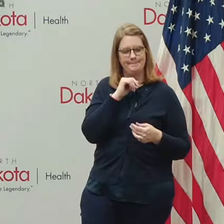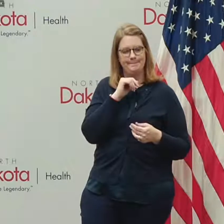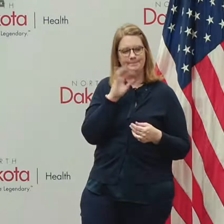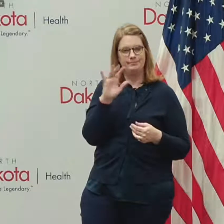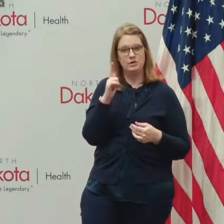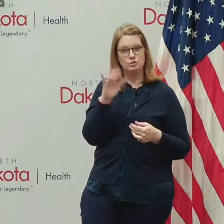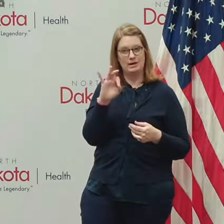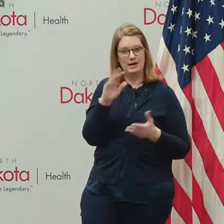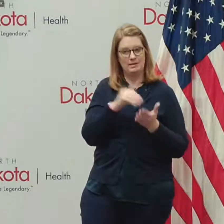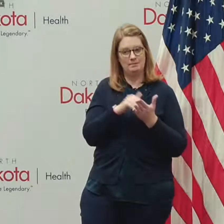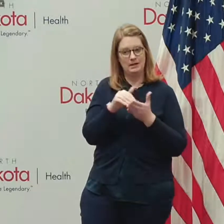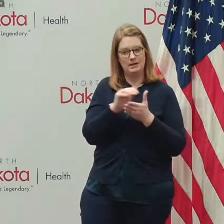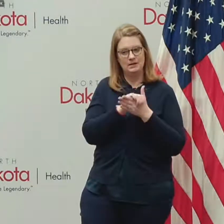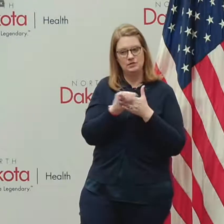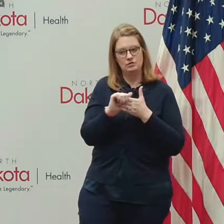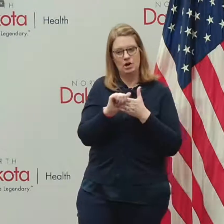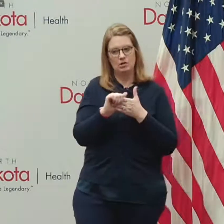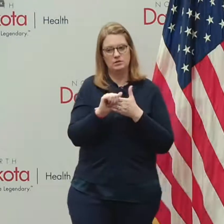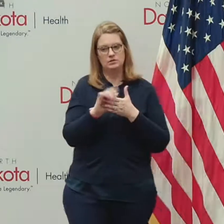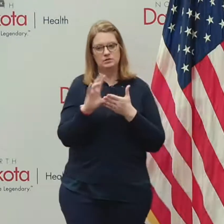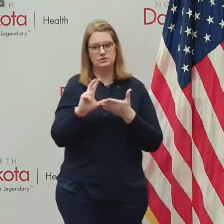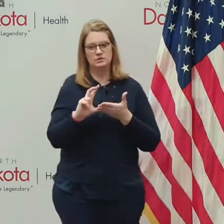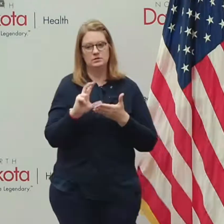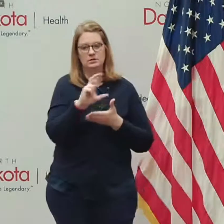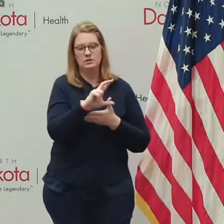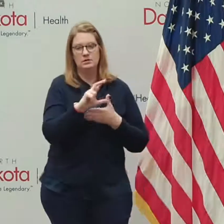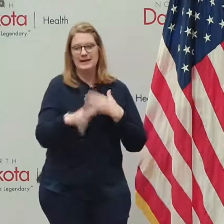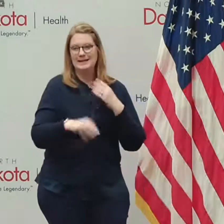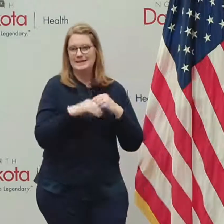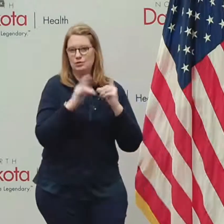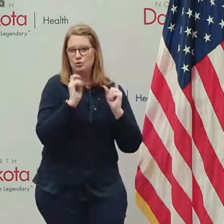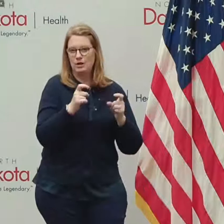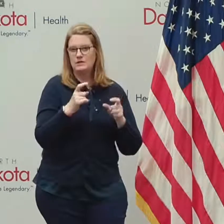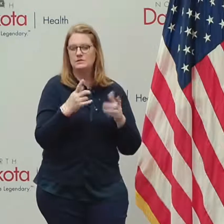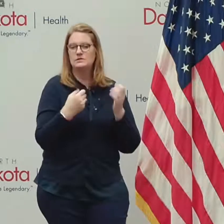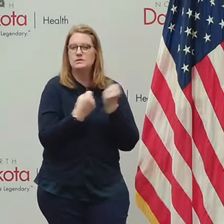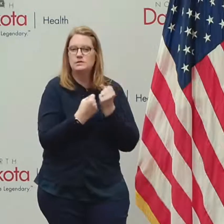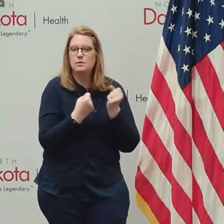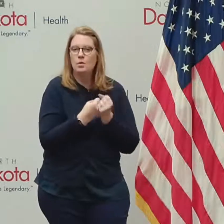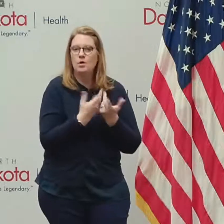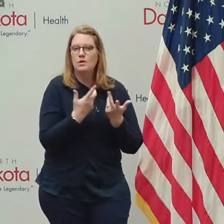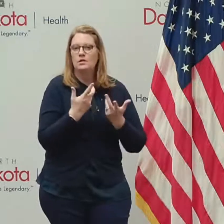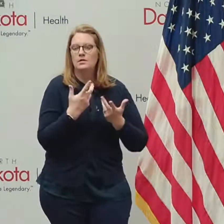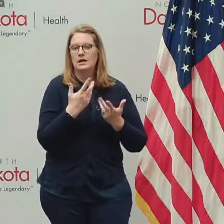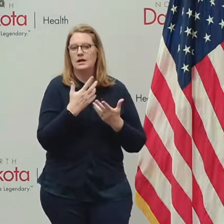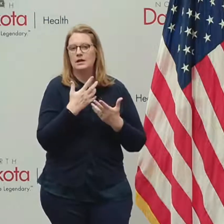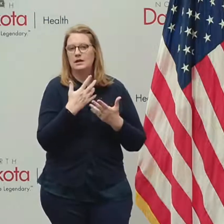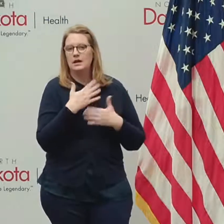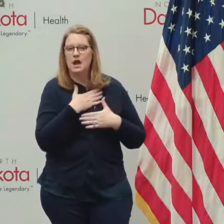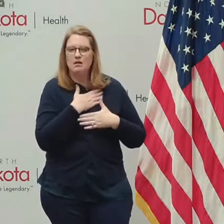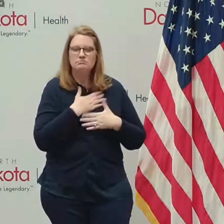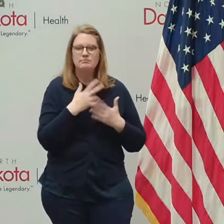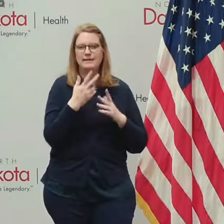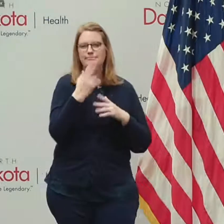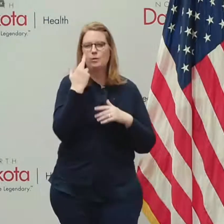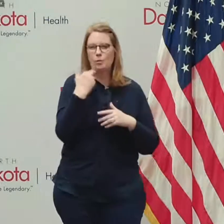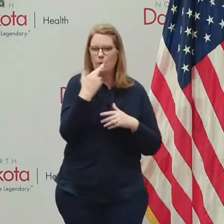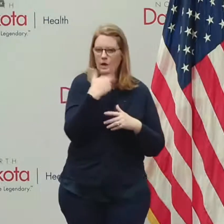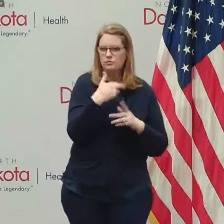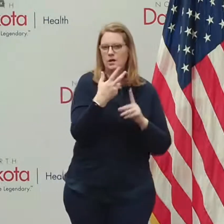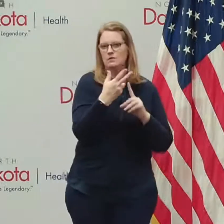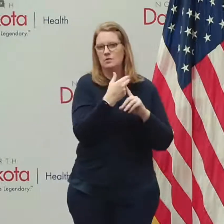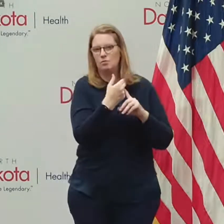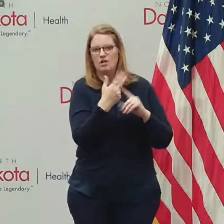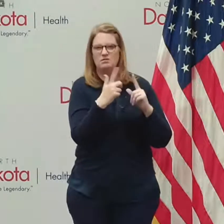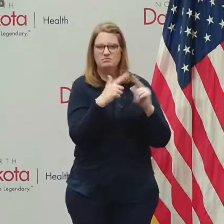$29 million is going towards additional grants to support our hospitality hospitality industry, and again